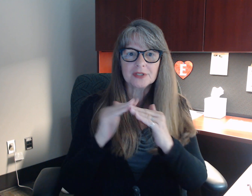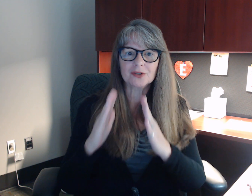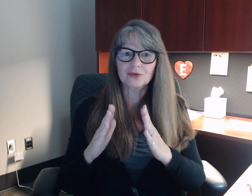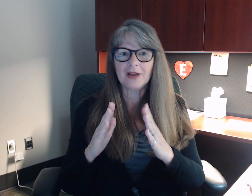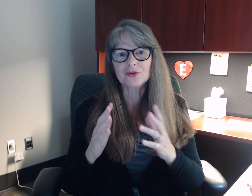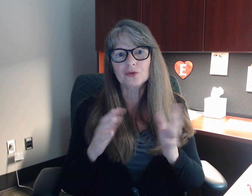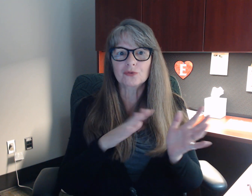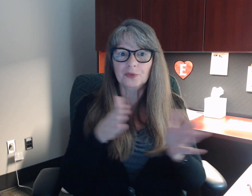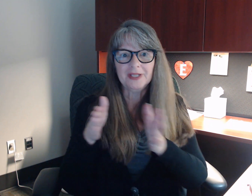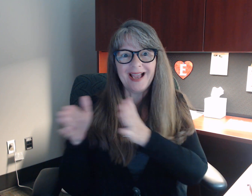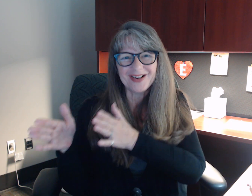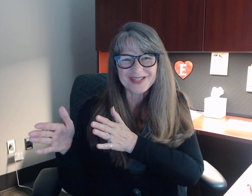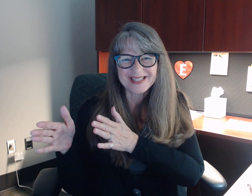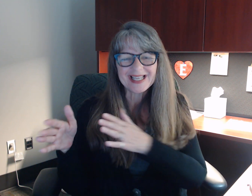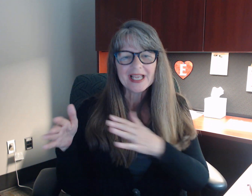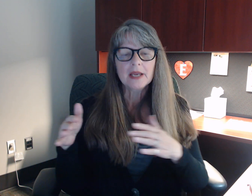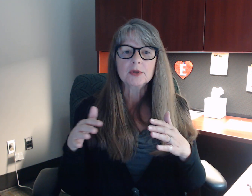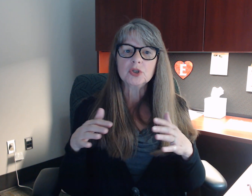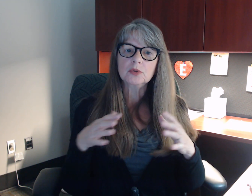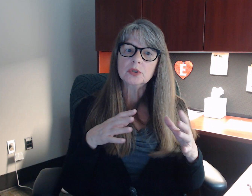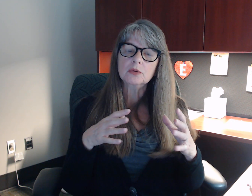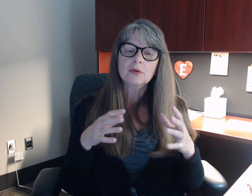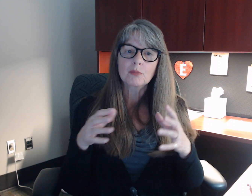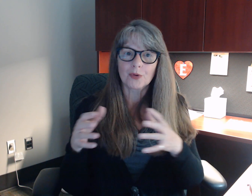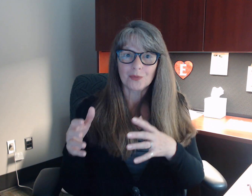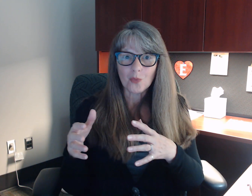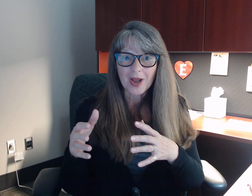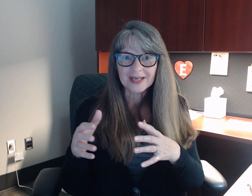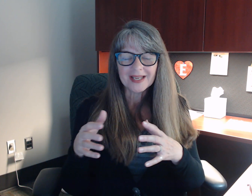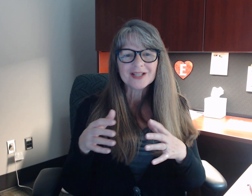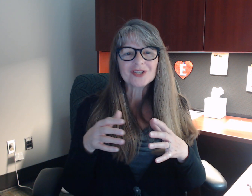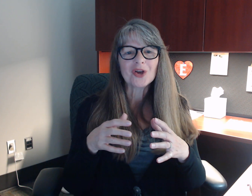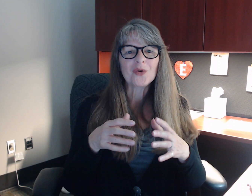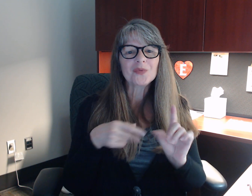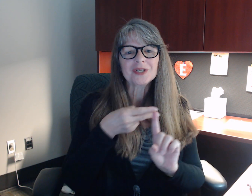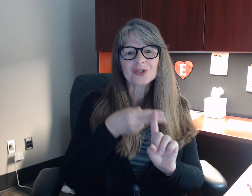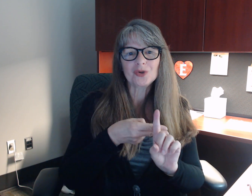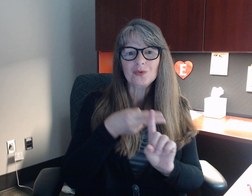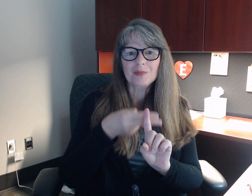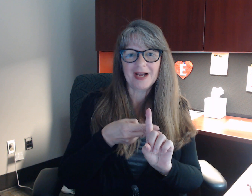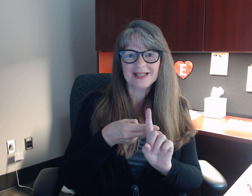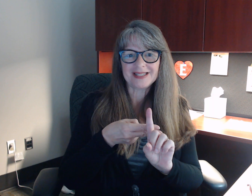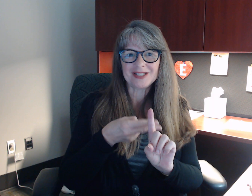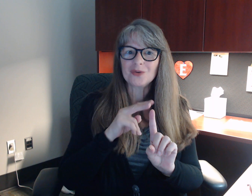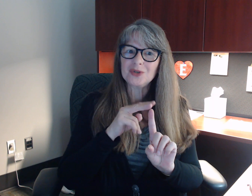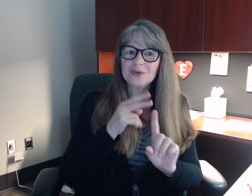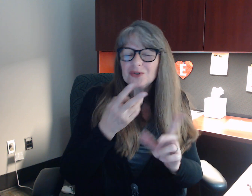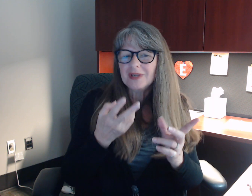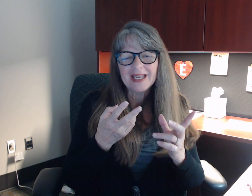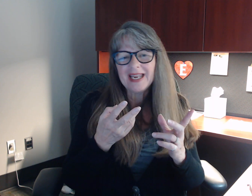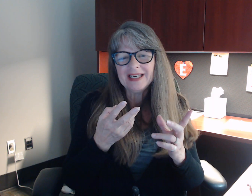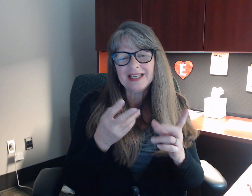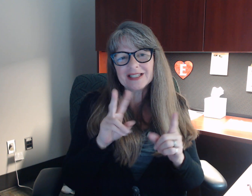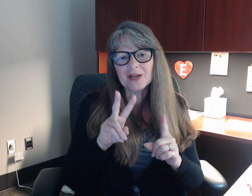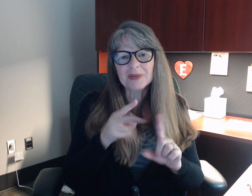don't have to do 3 houses, but you would do more than one. So this is 2 months. So we do it, and it's not because